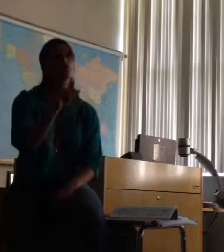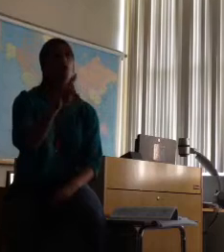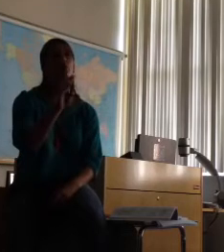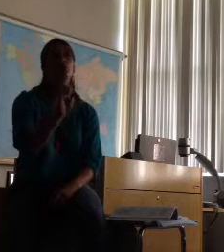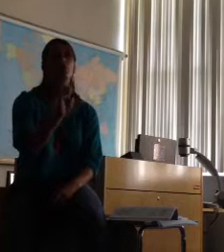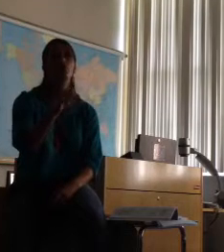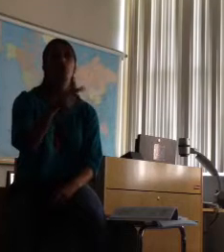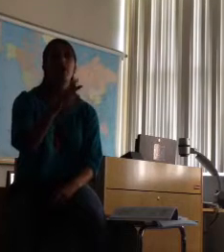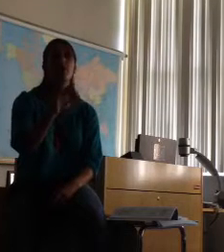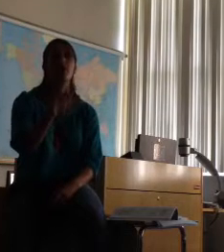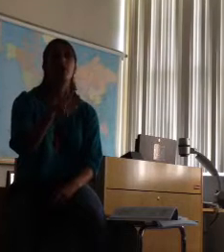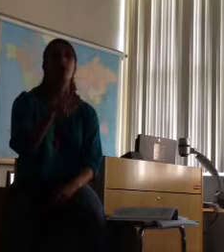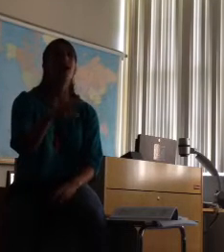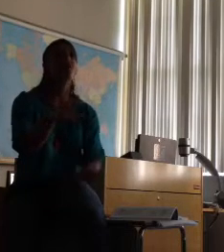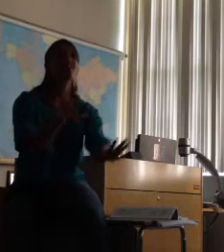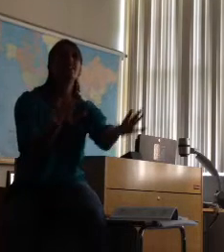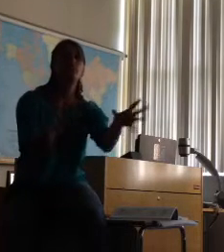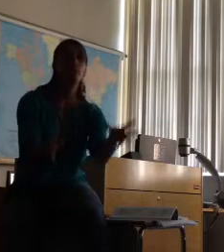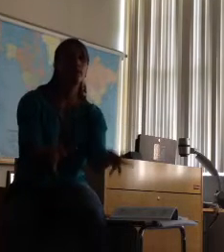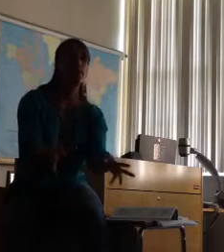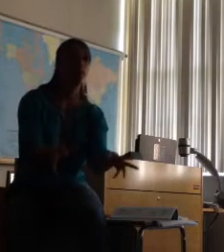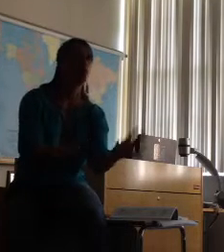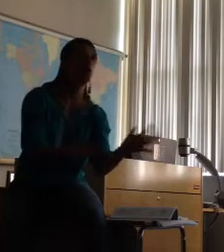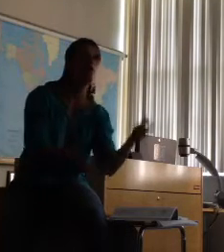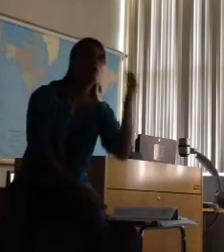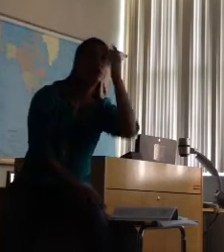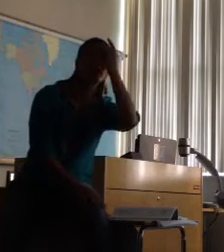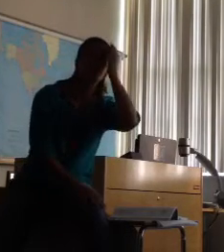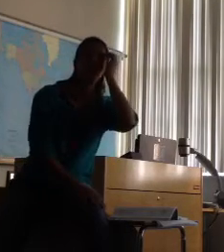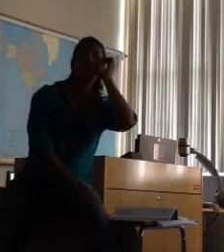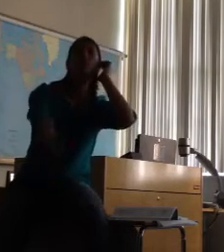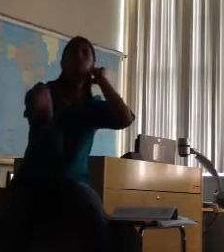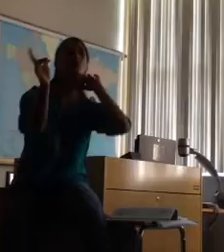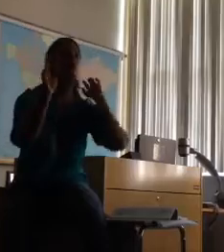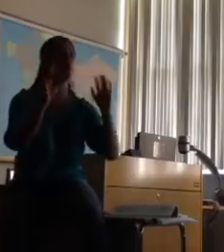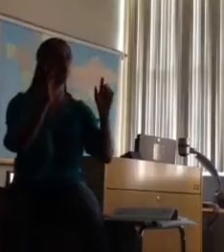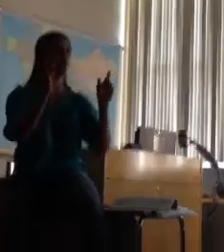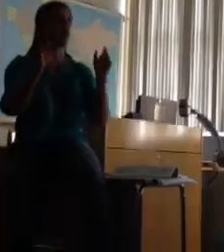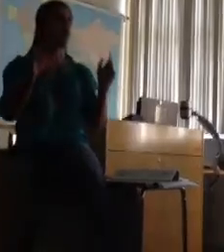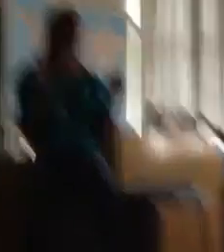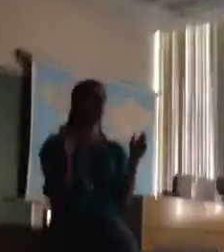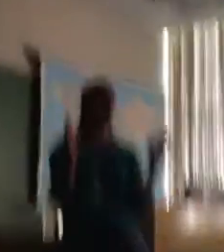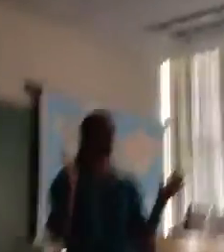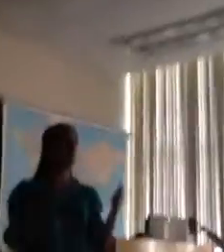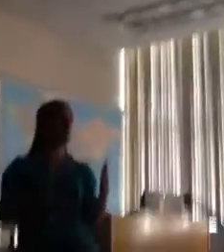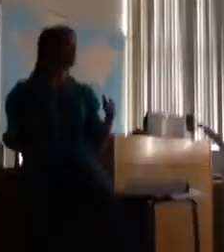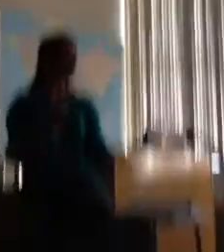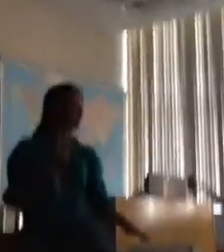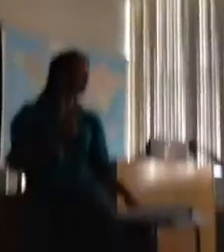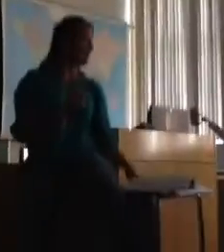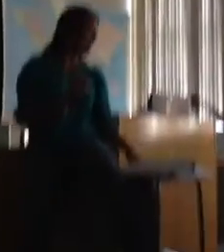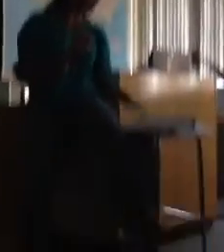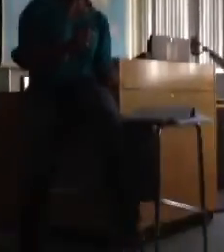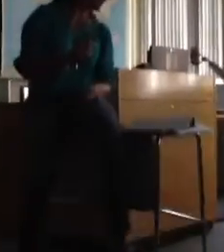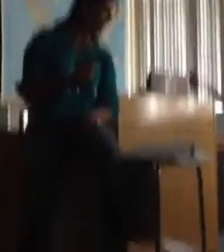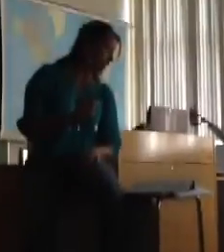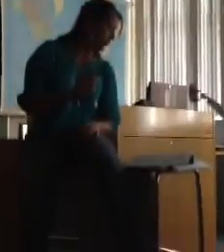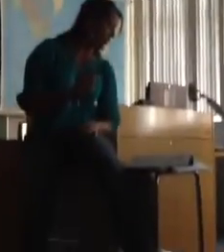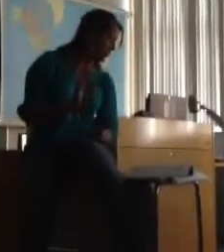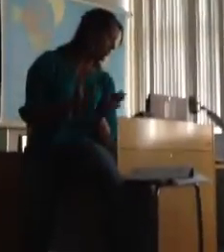taught June, April, and all that. I think I did it quickly, but we'll go over it in detail. I think we did it real fast at the end. We'll do that. Okay,